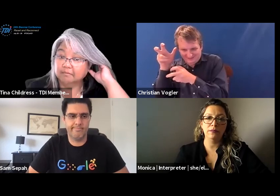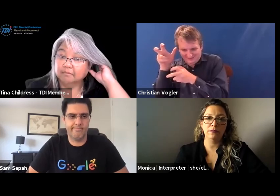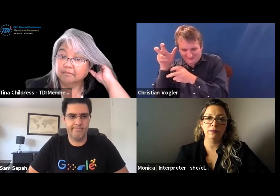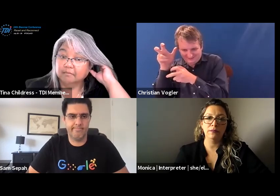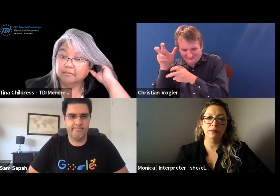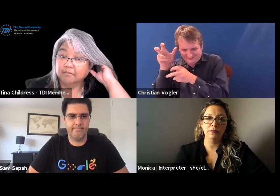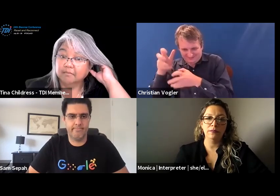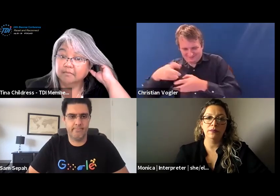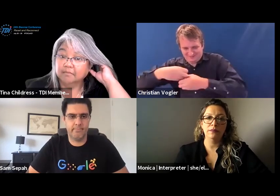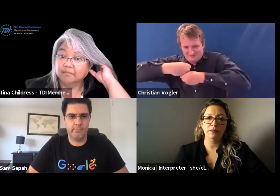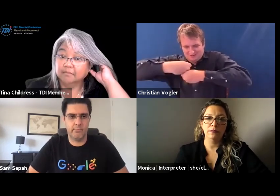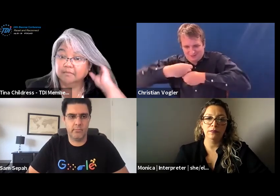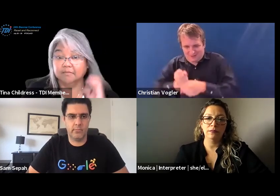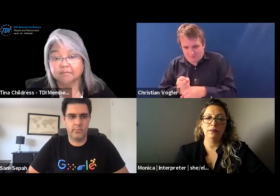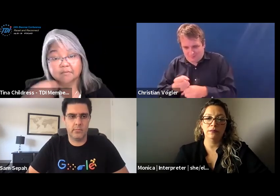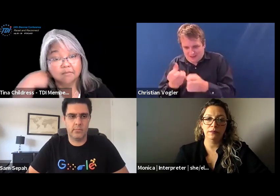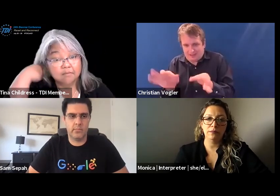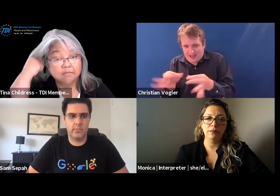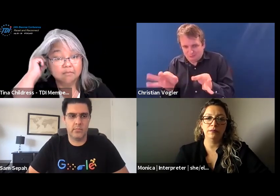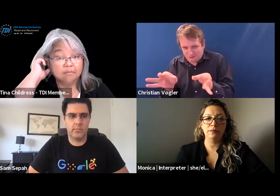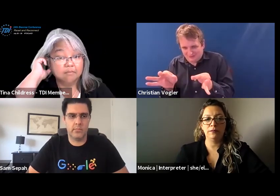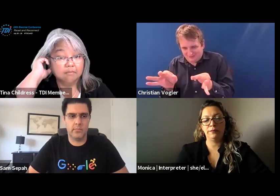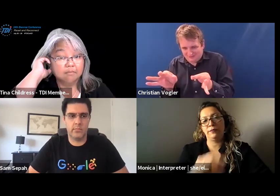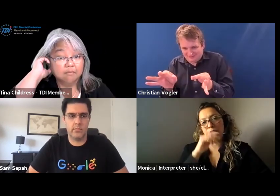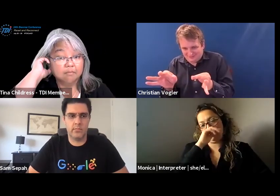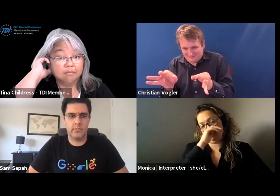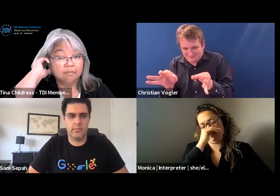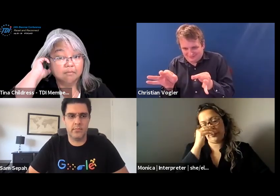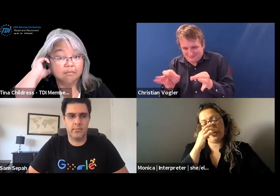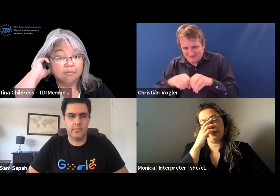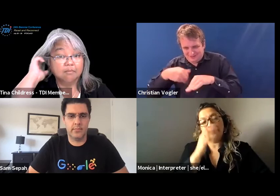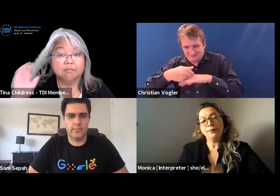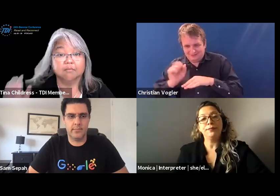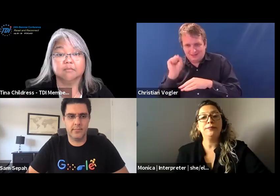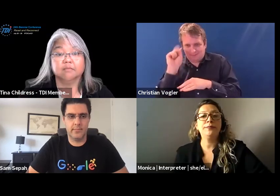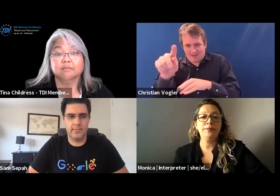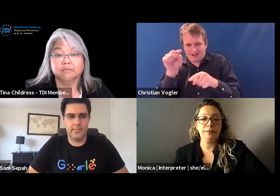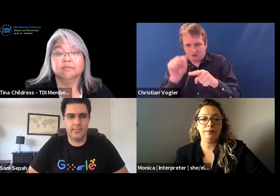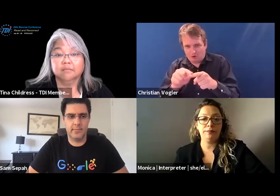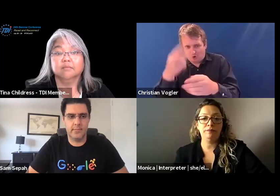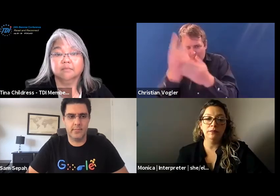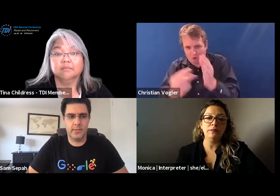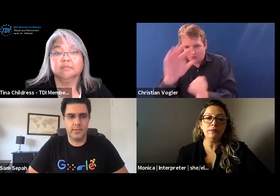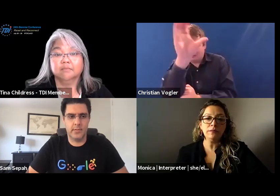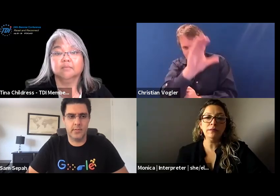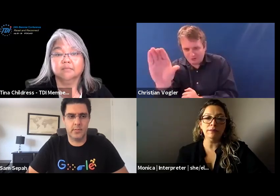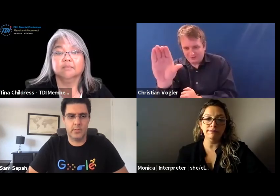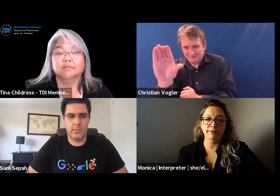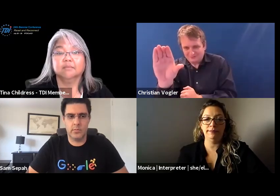captionist hears that and has to create the captions and then sends it back to